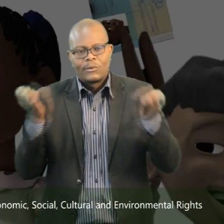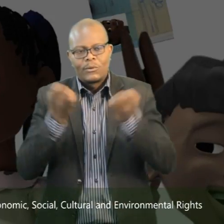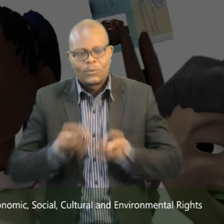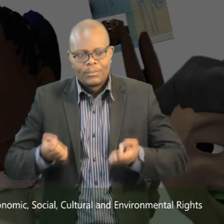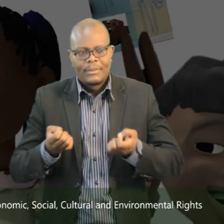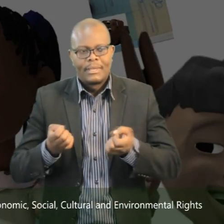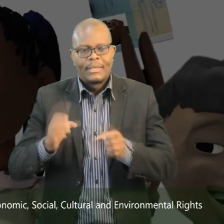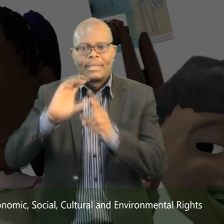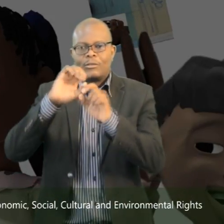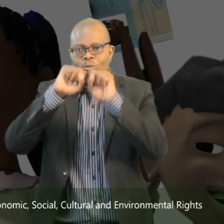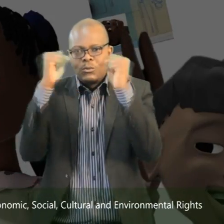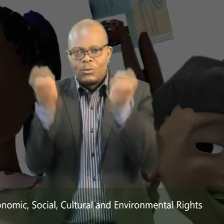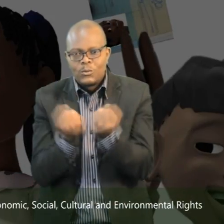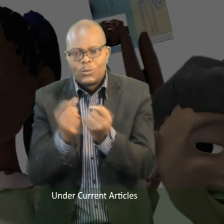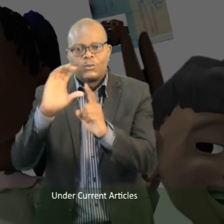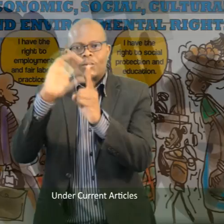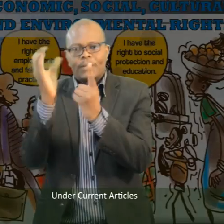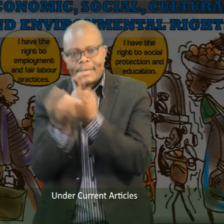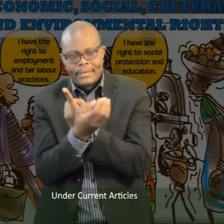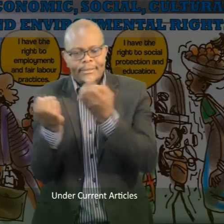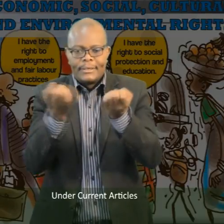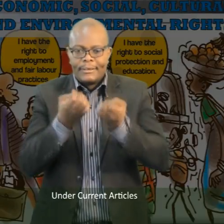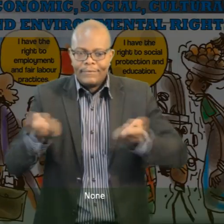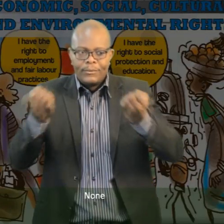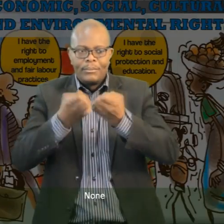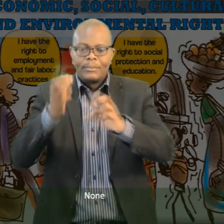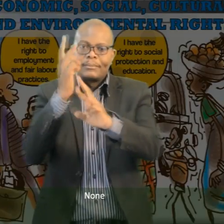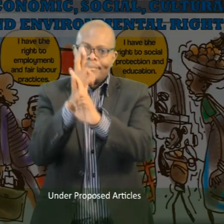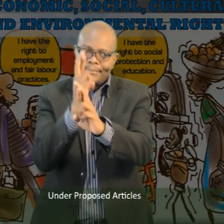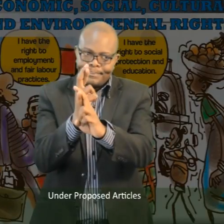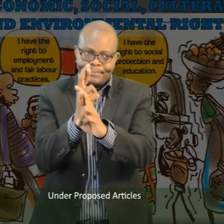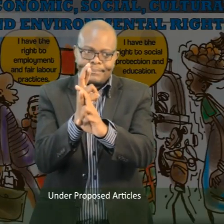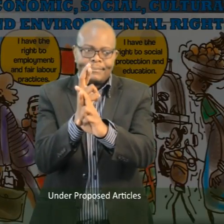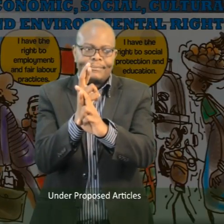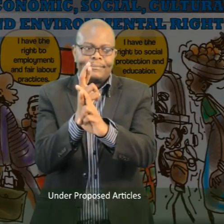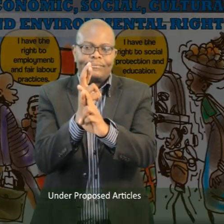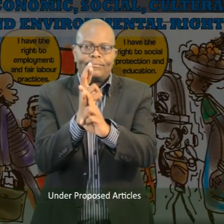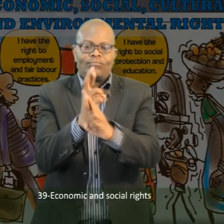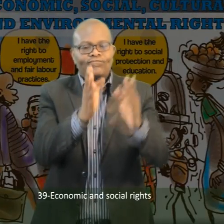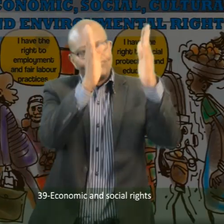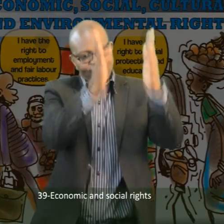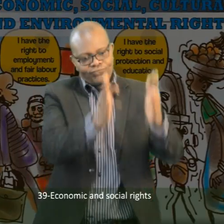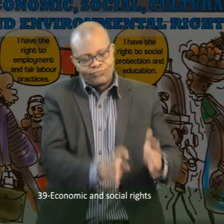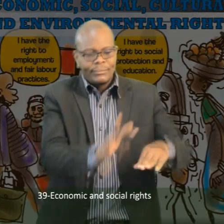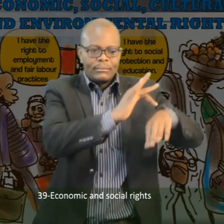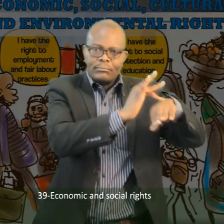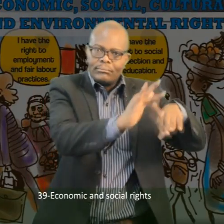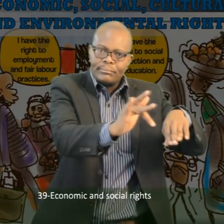and environmental rights. Under current articles, none. Under proposed articles, 39, economic